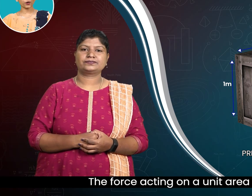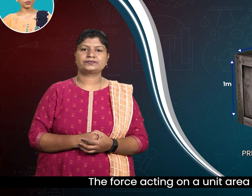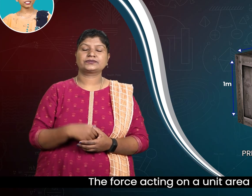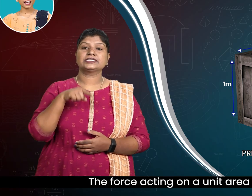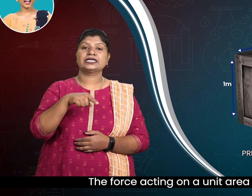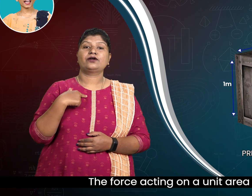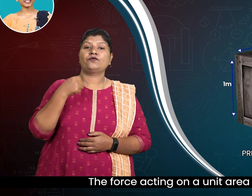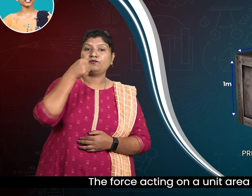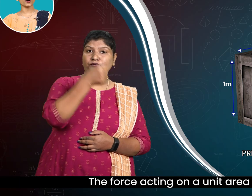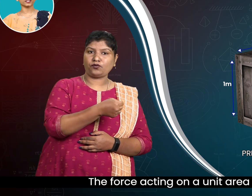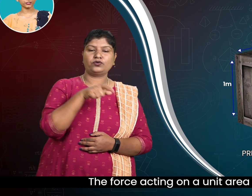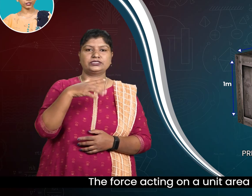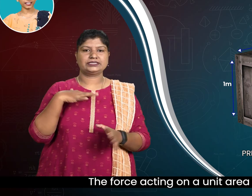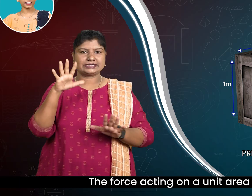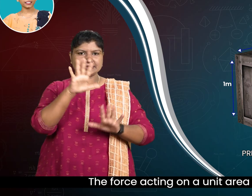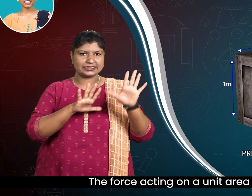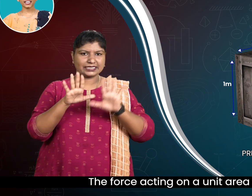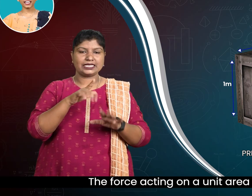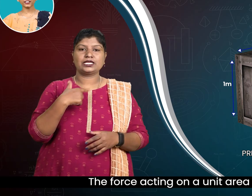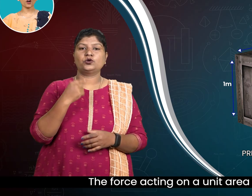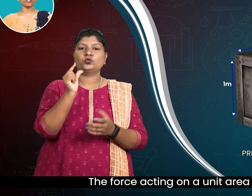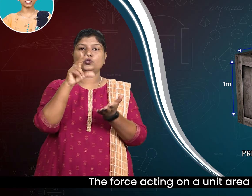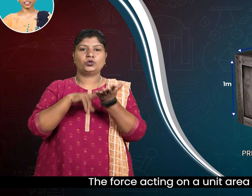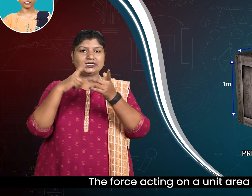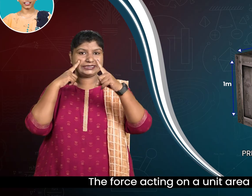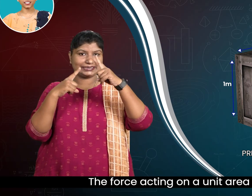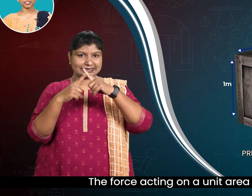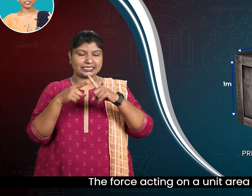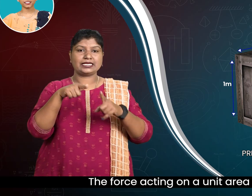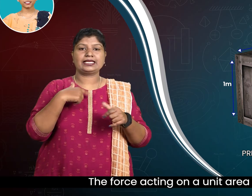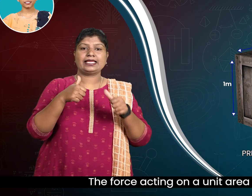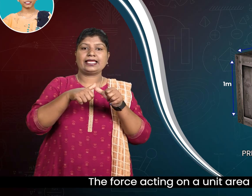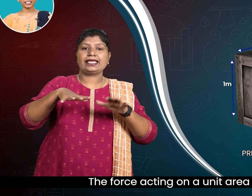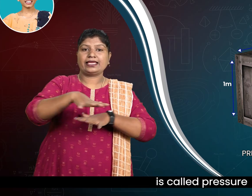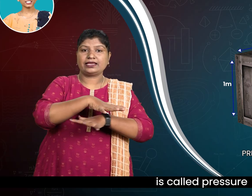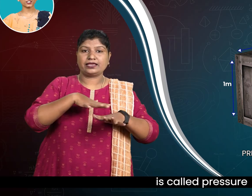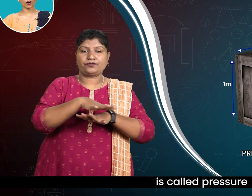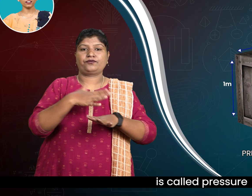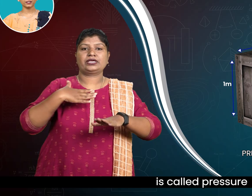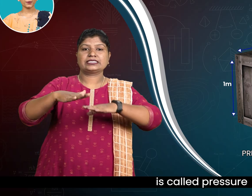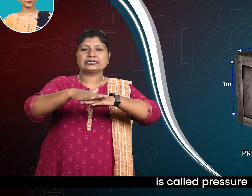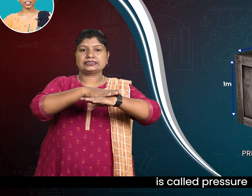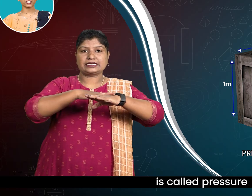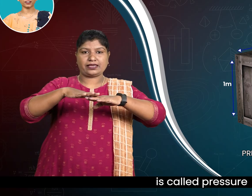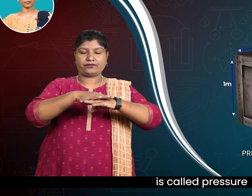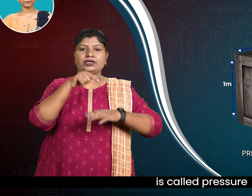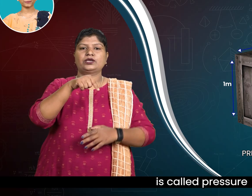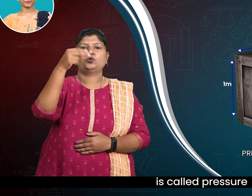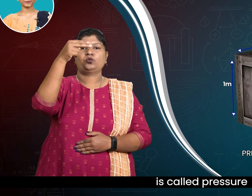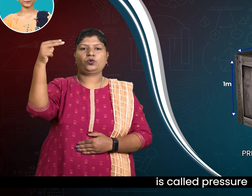The force acting on a unit area of a surface is called